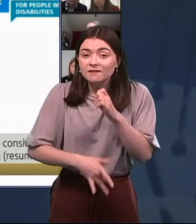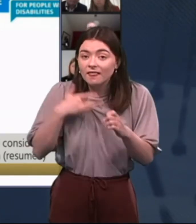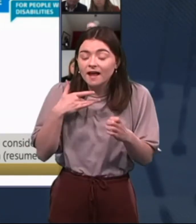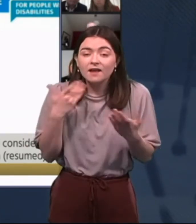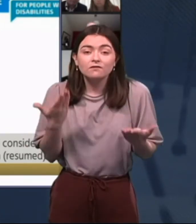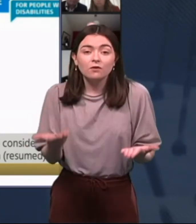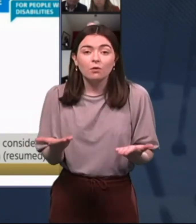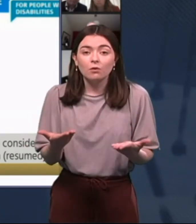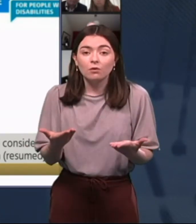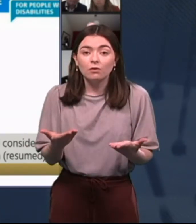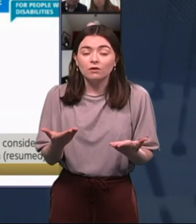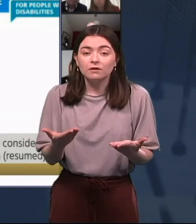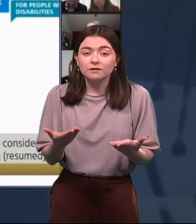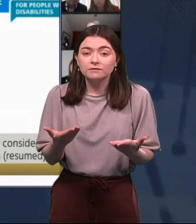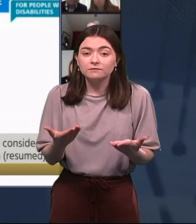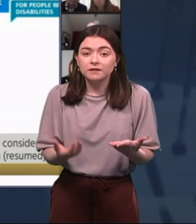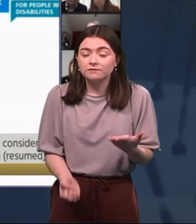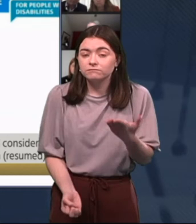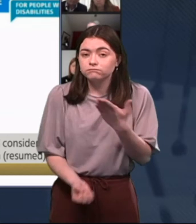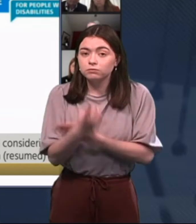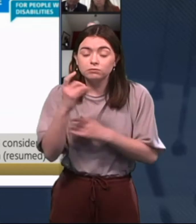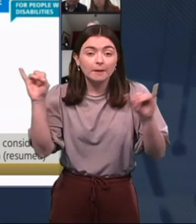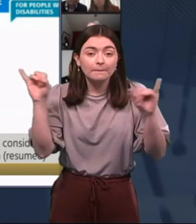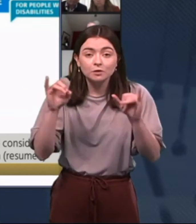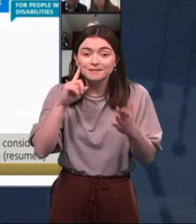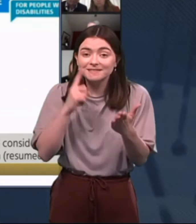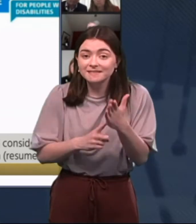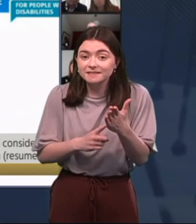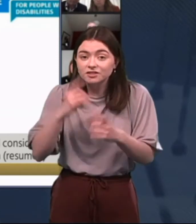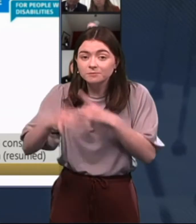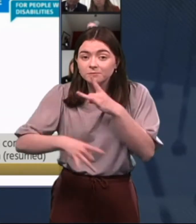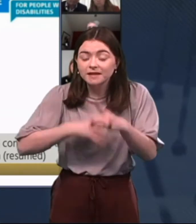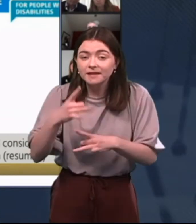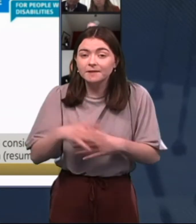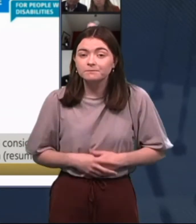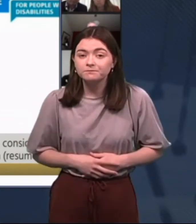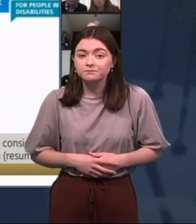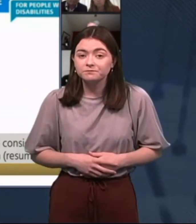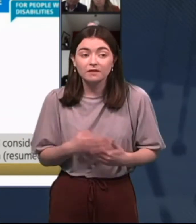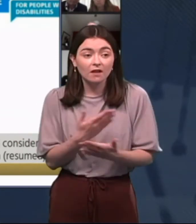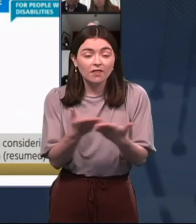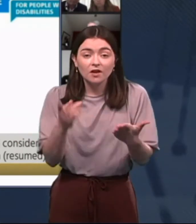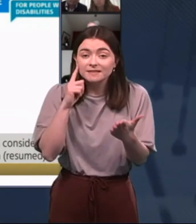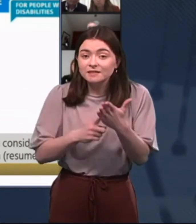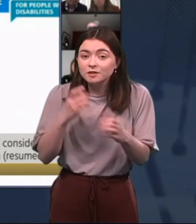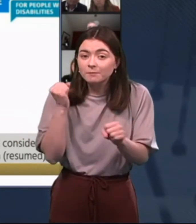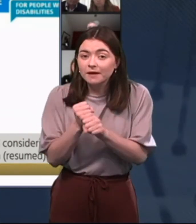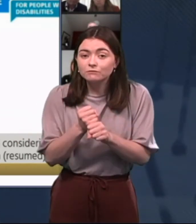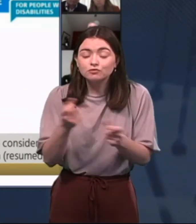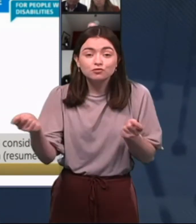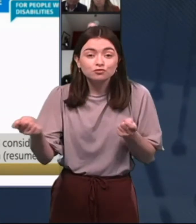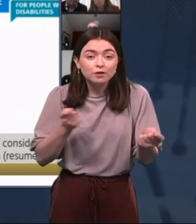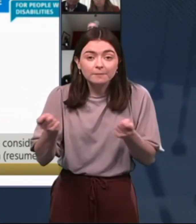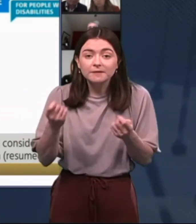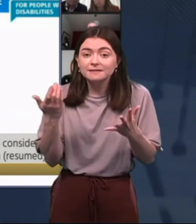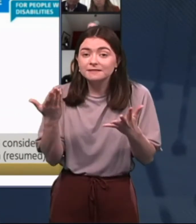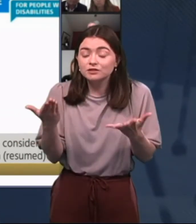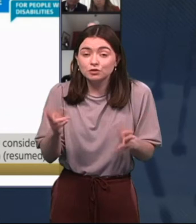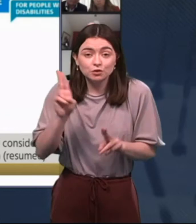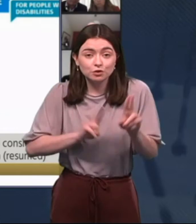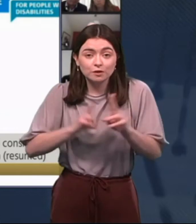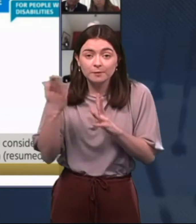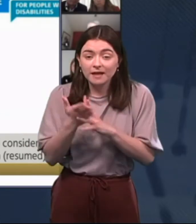or facing emergency decision making. Their decisions around treatment choices, should they be accessing